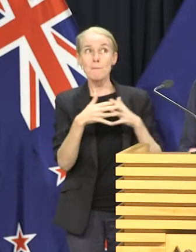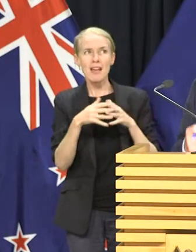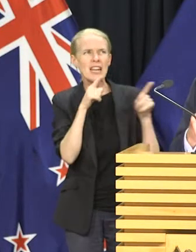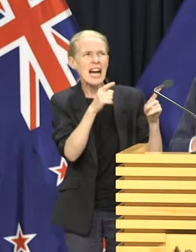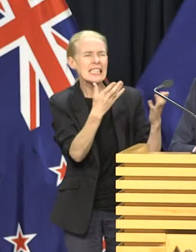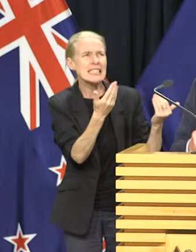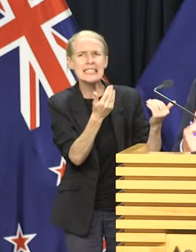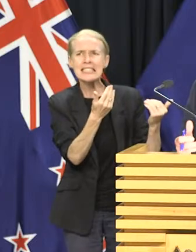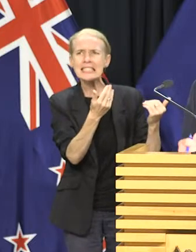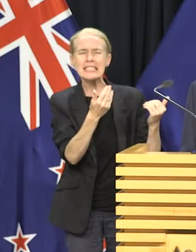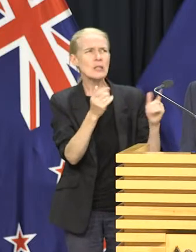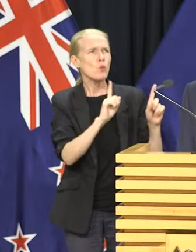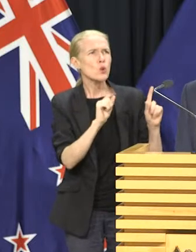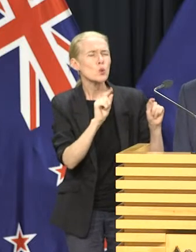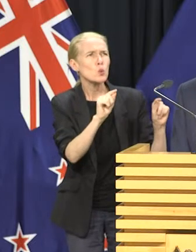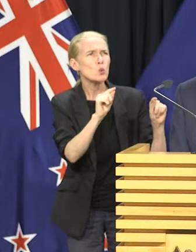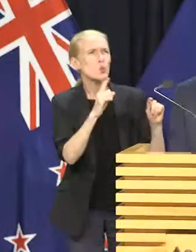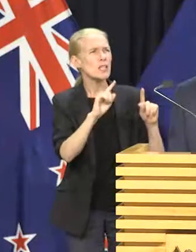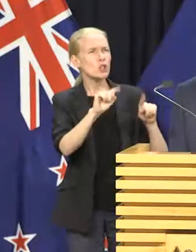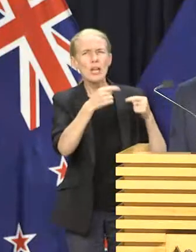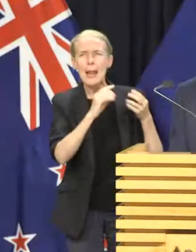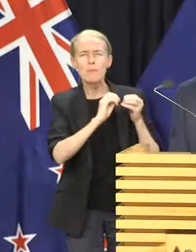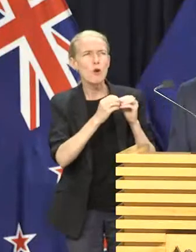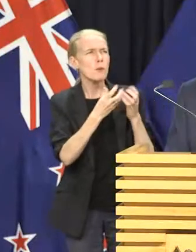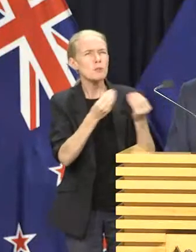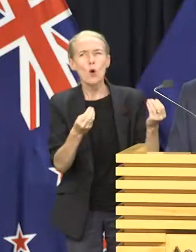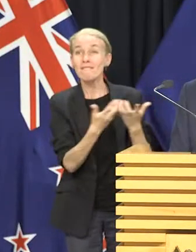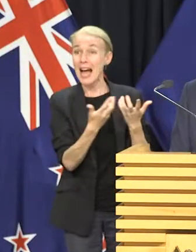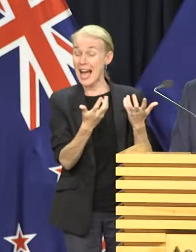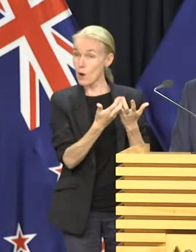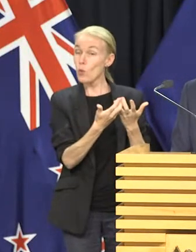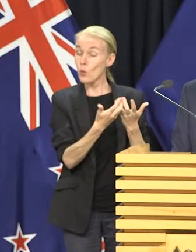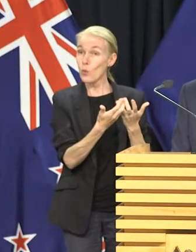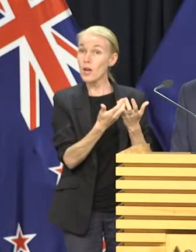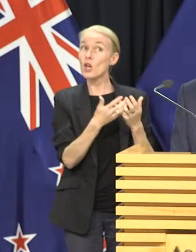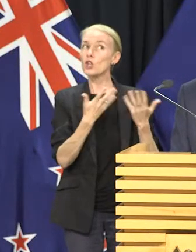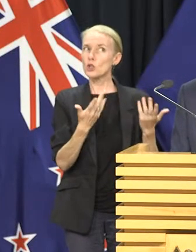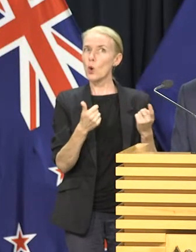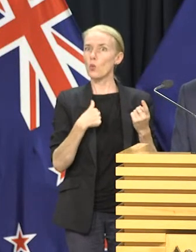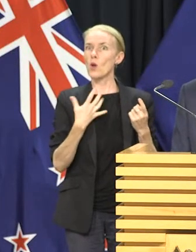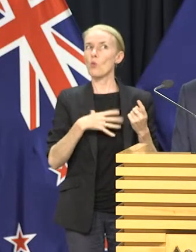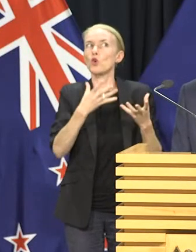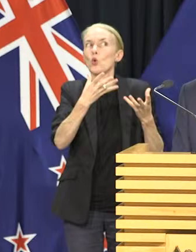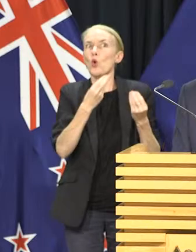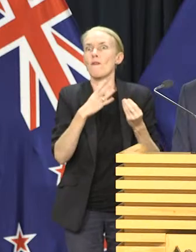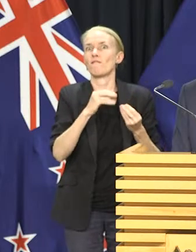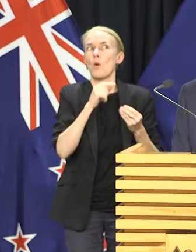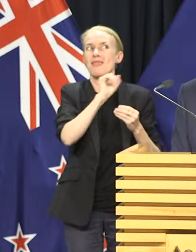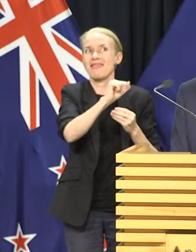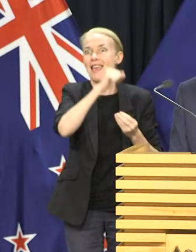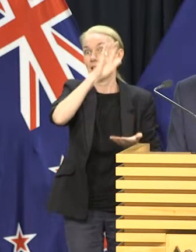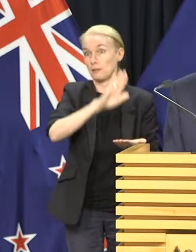there, what the challenges and issues have been, and indeed also the successful approaches they have employed.